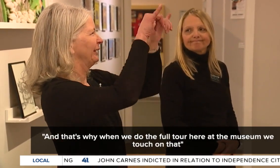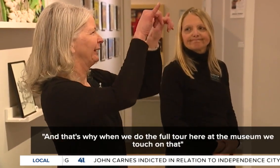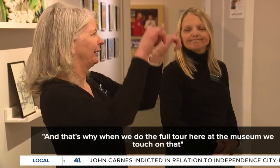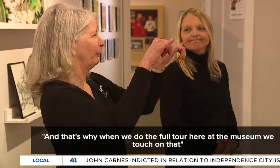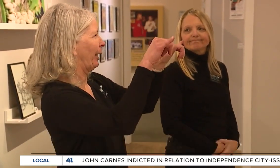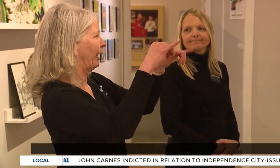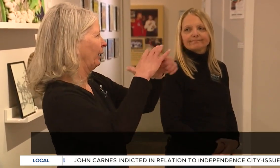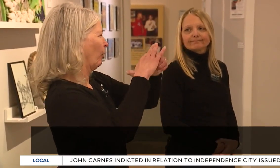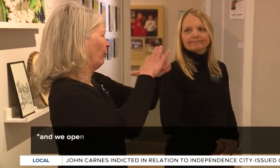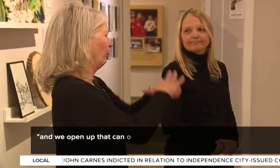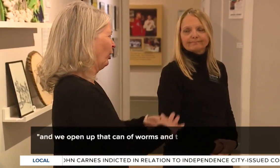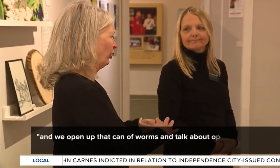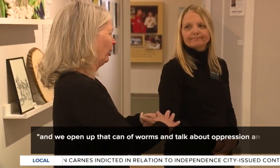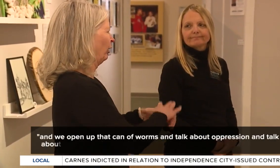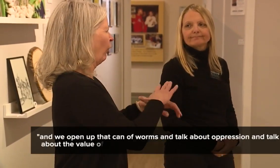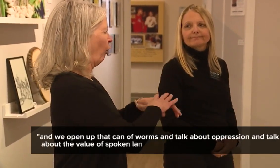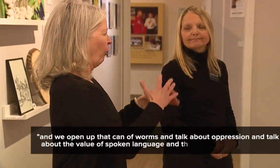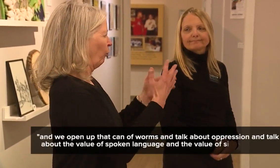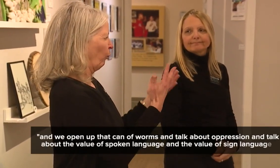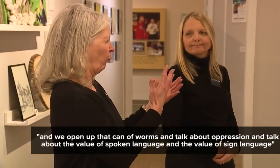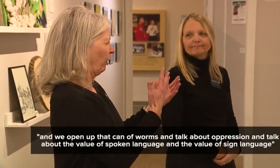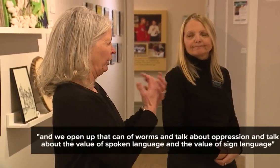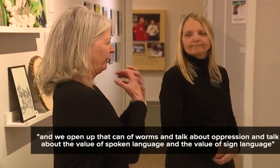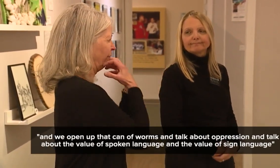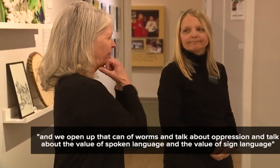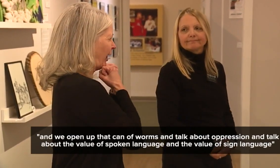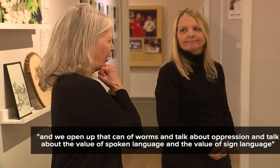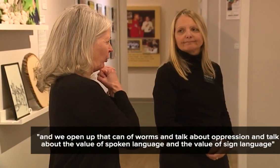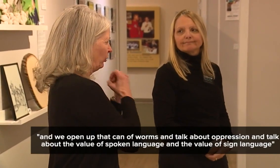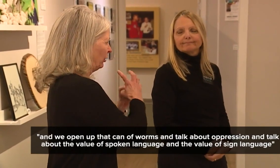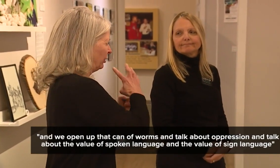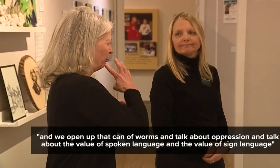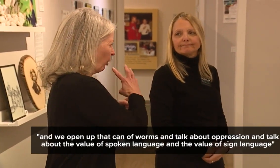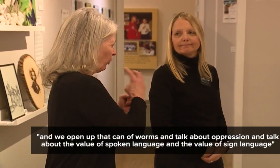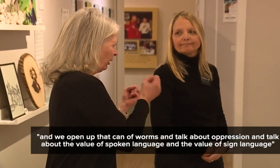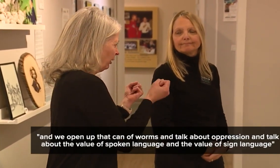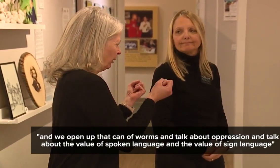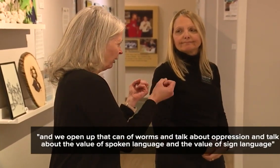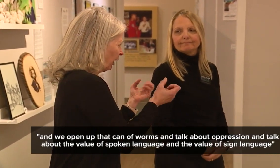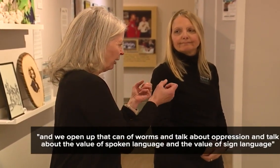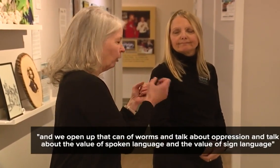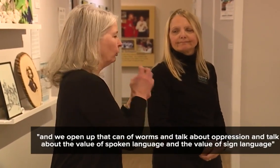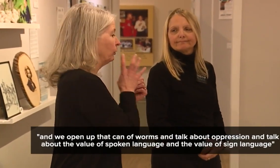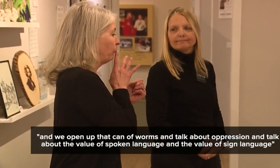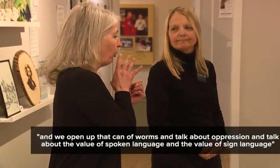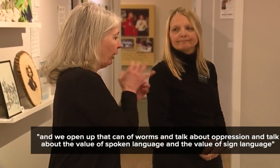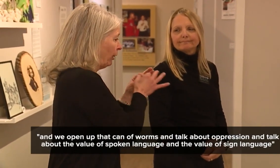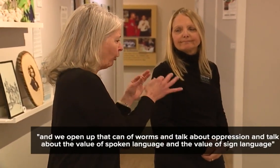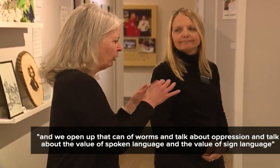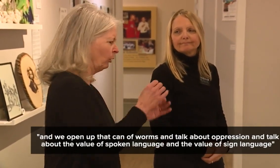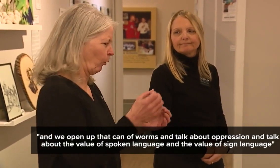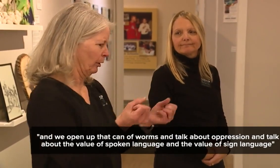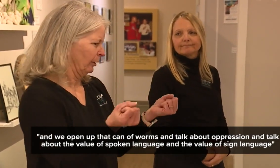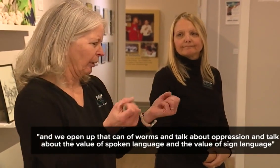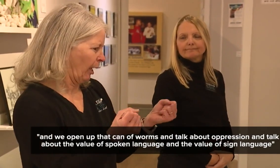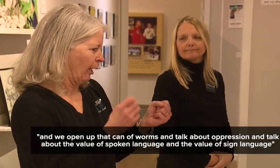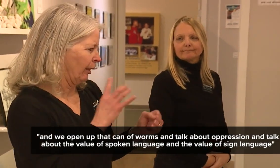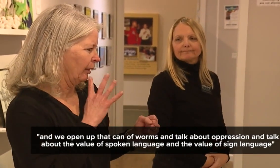on that, and we open up that can of worms and talk about oppression and talk about the value of spoken language and the value of signed language,